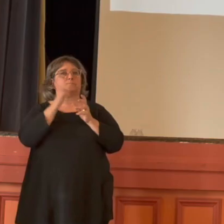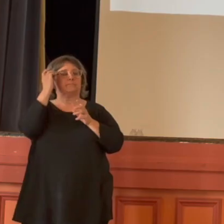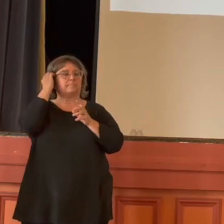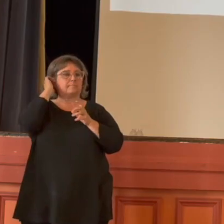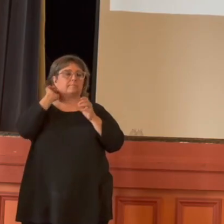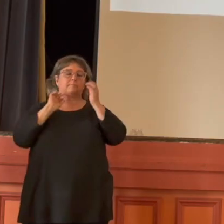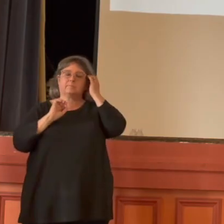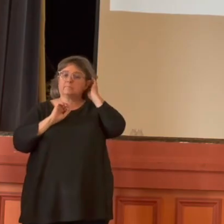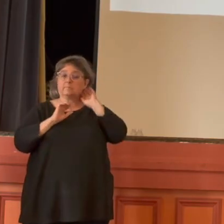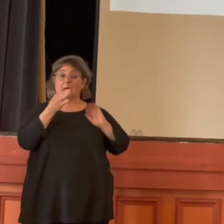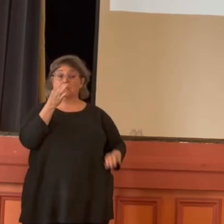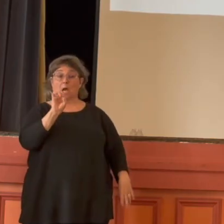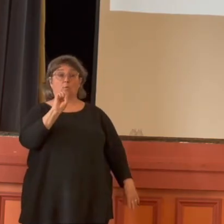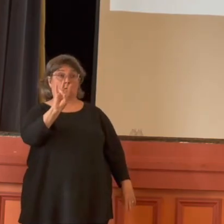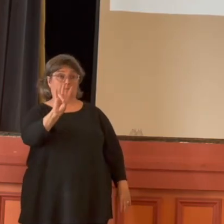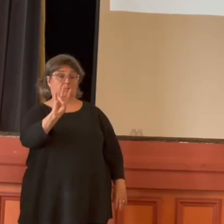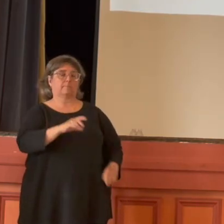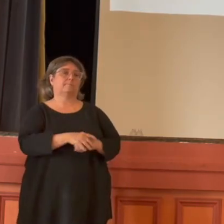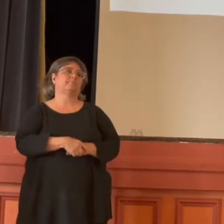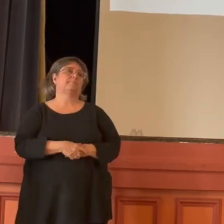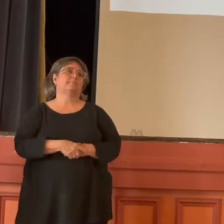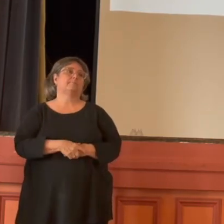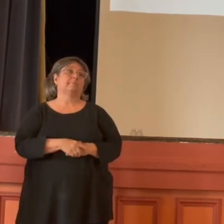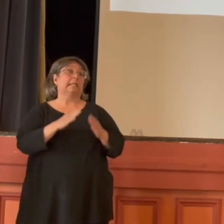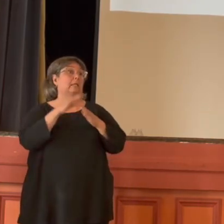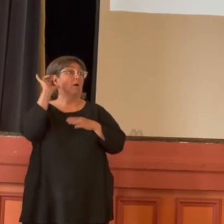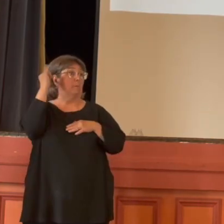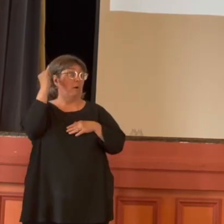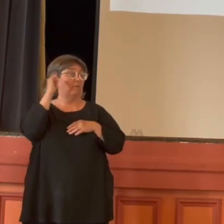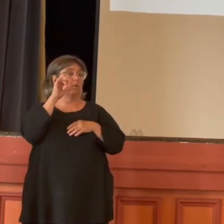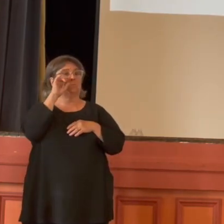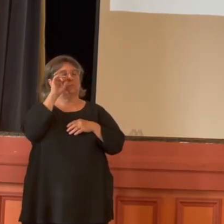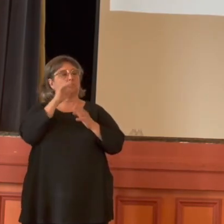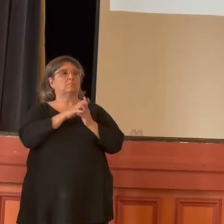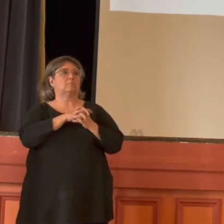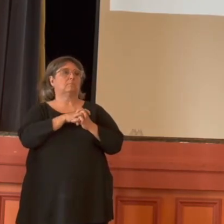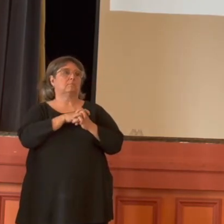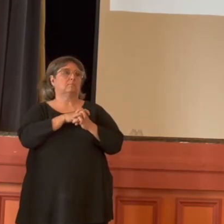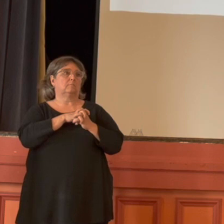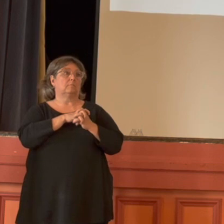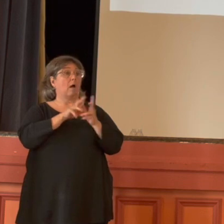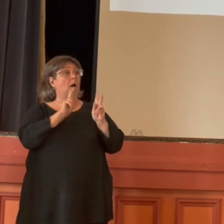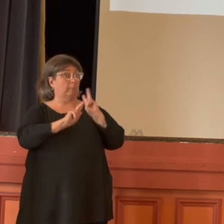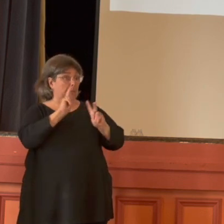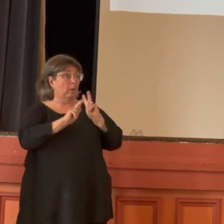So in 1907, the city of Buffalo, the people of the city of Buffalo weren't getting sick